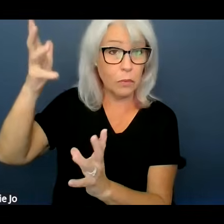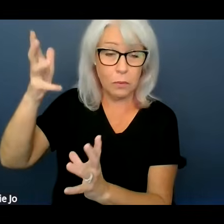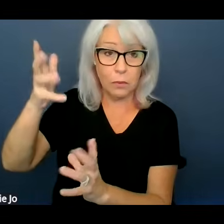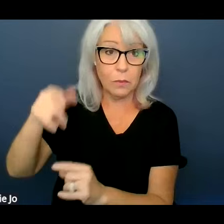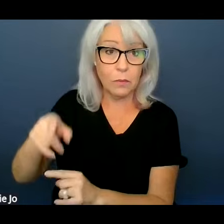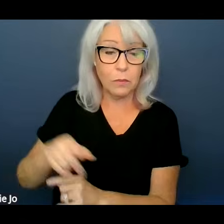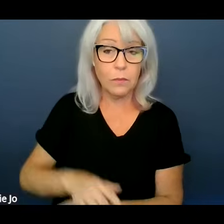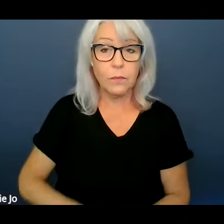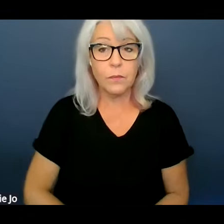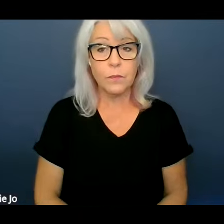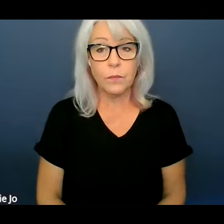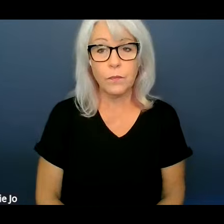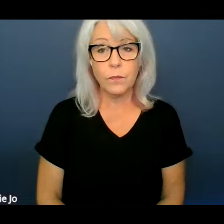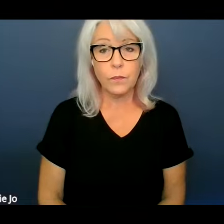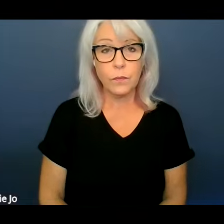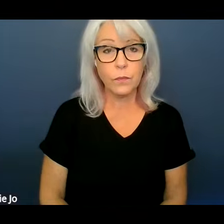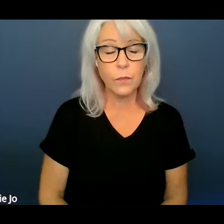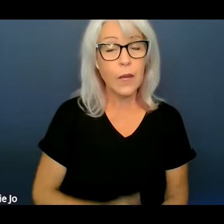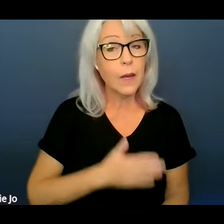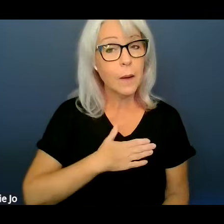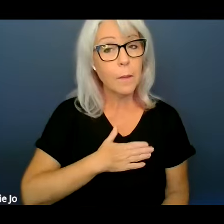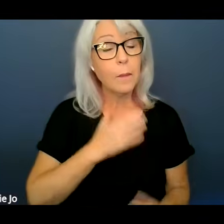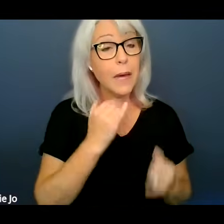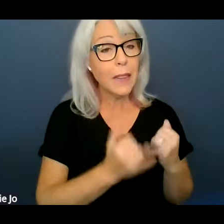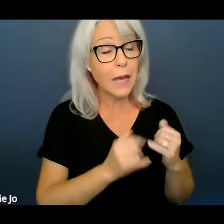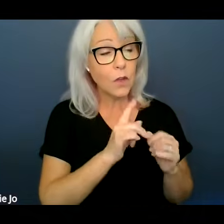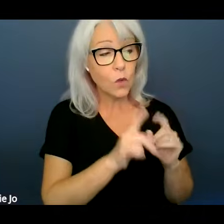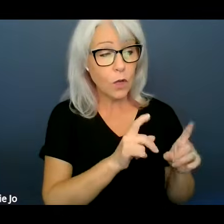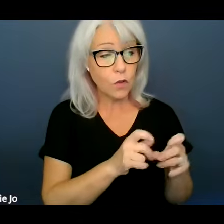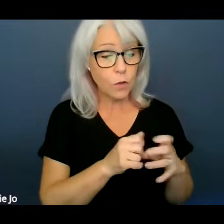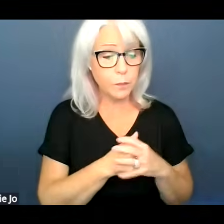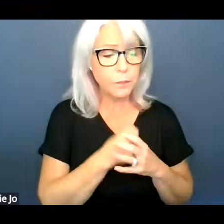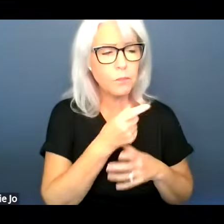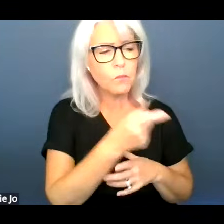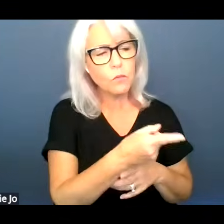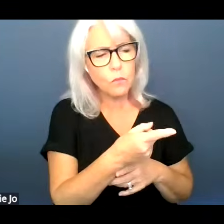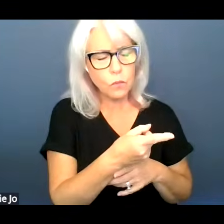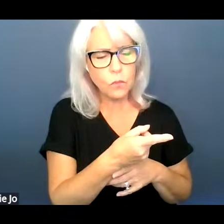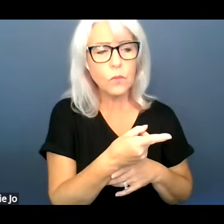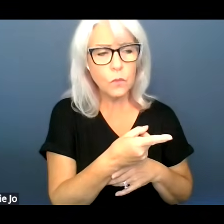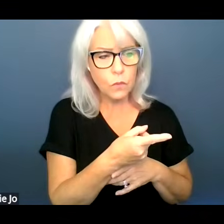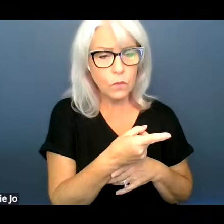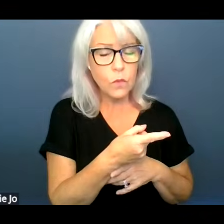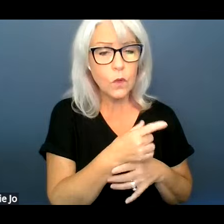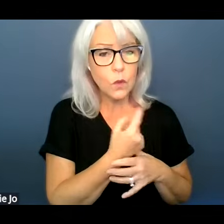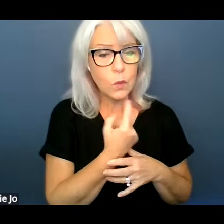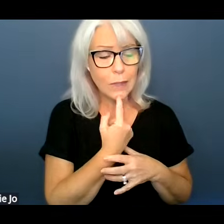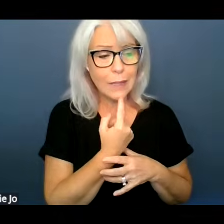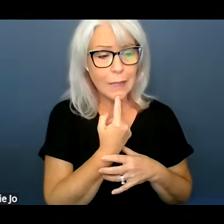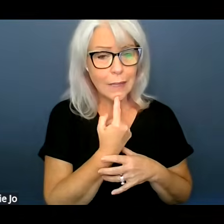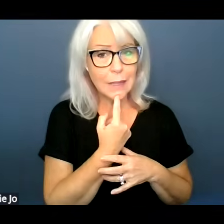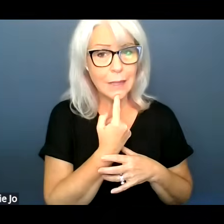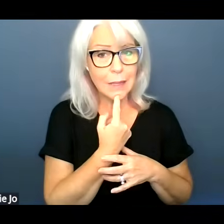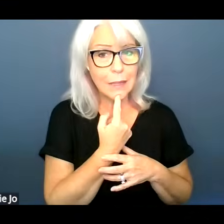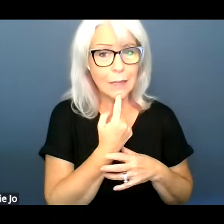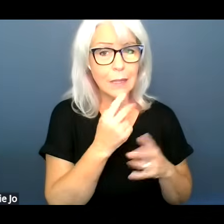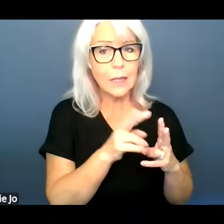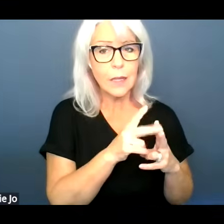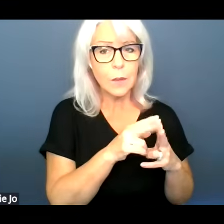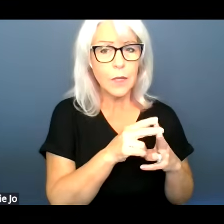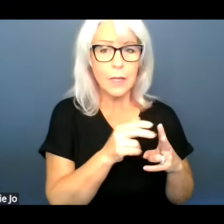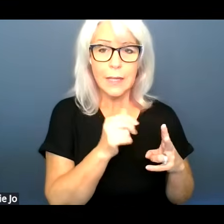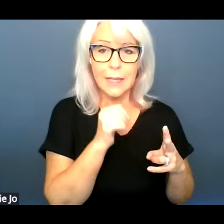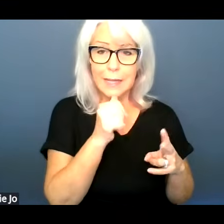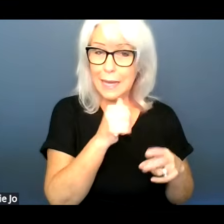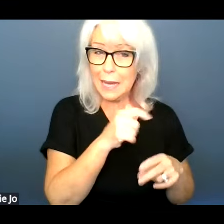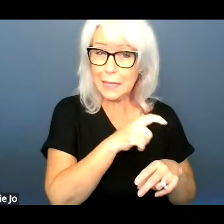Okay, my last question is, you discussed, a couple items as being untimely that was